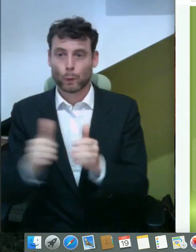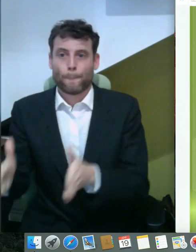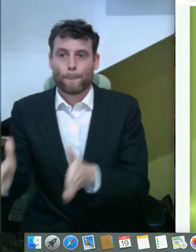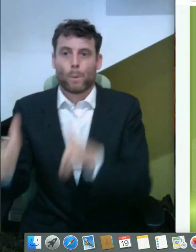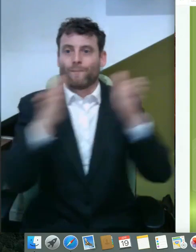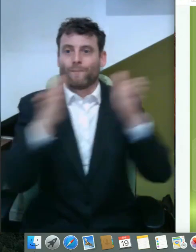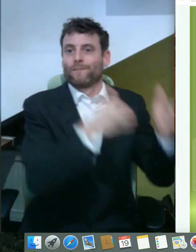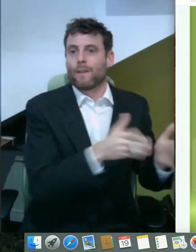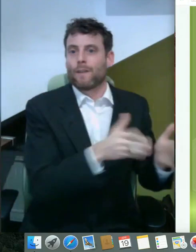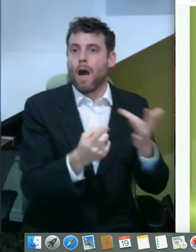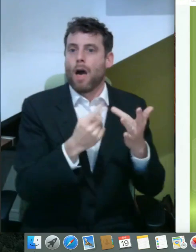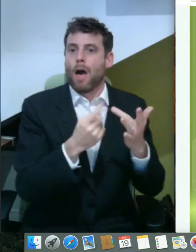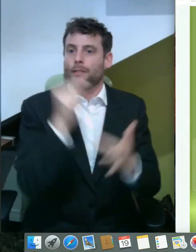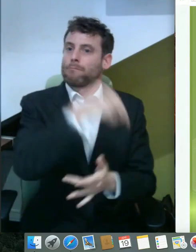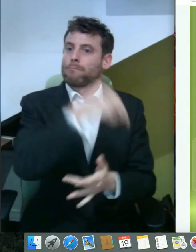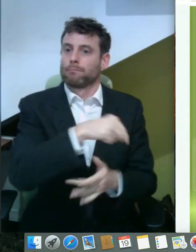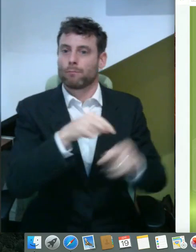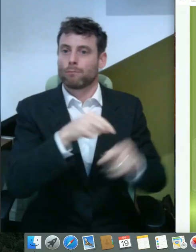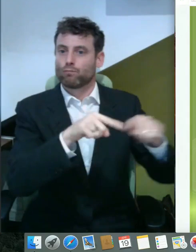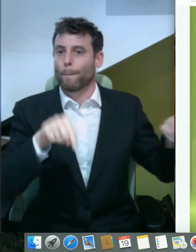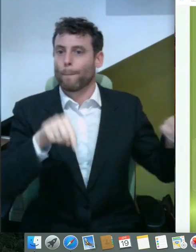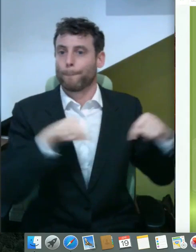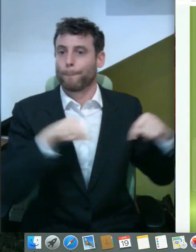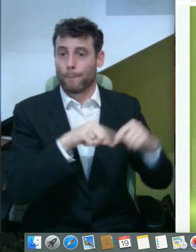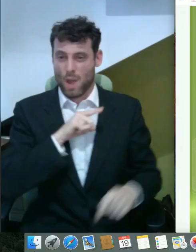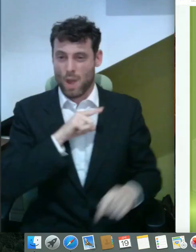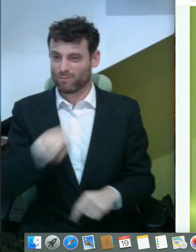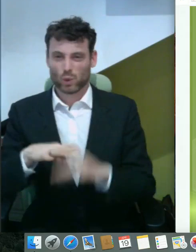the particular court that was chosen was just not